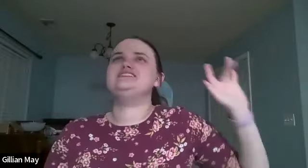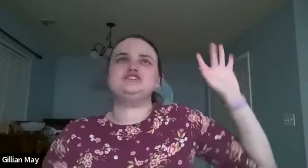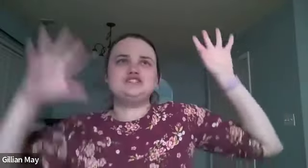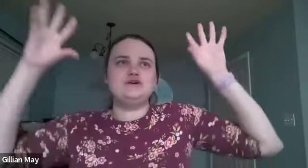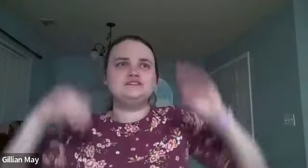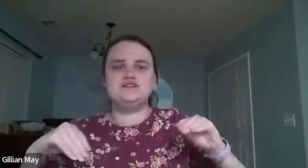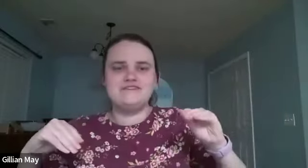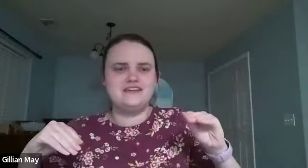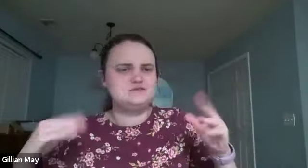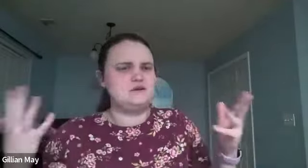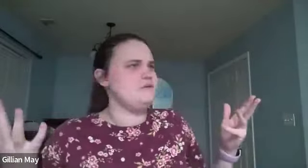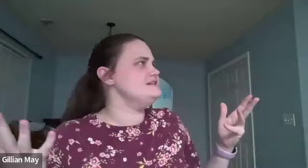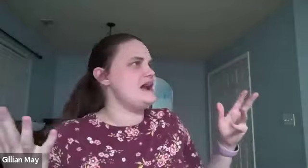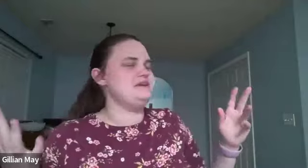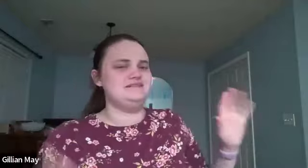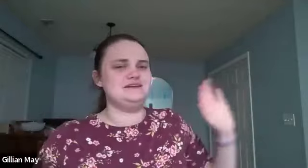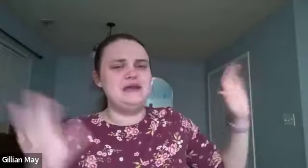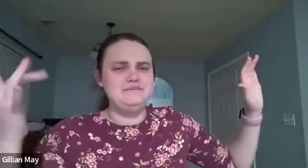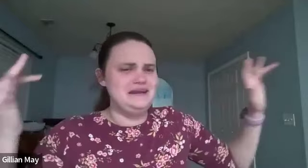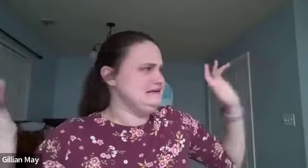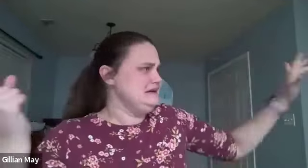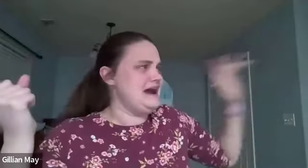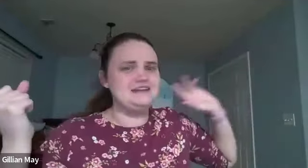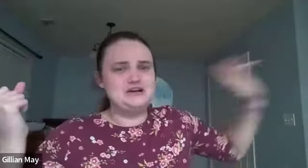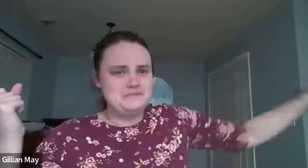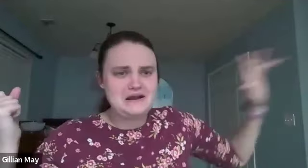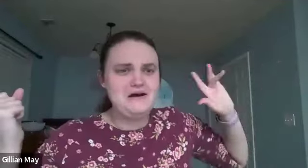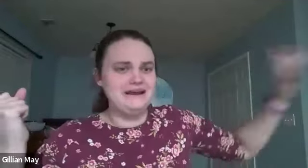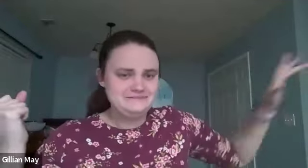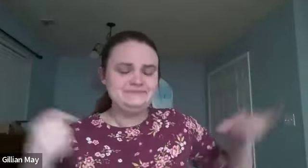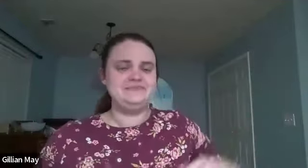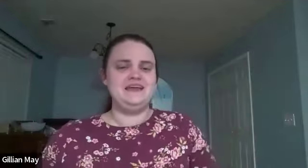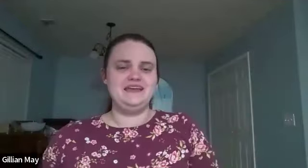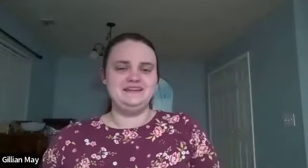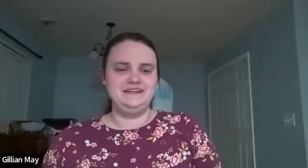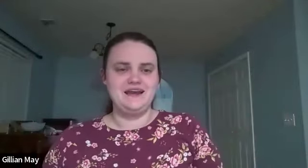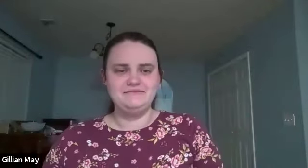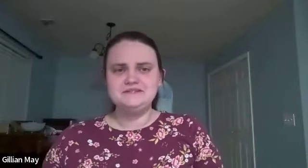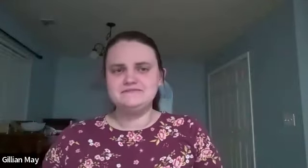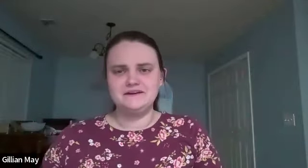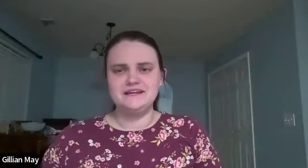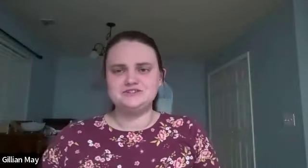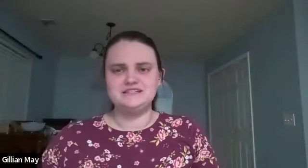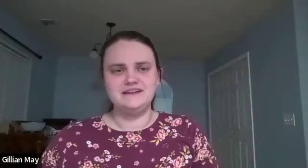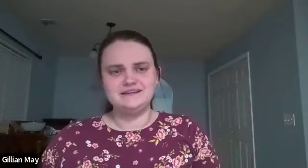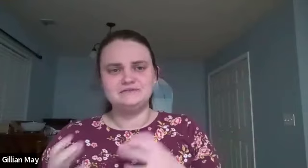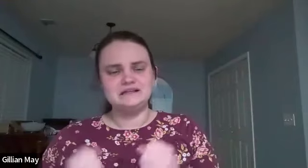it just slowly turned off and the kids were like, what is happening? And I was like, wait a minute, I got to turn them back on. And yeah, it was a very interesting like